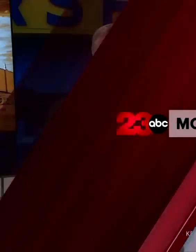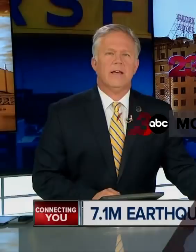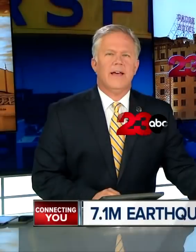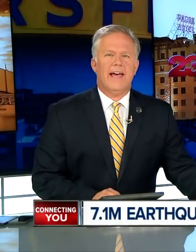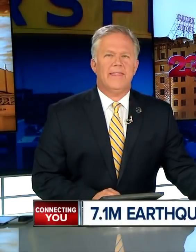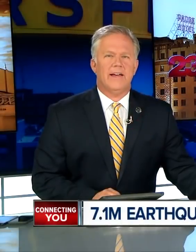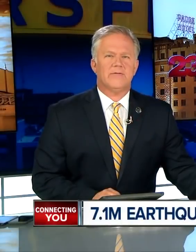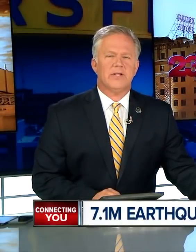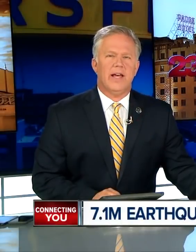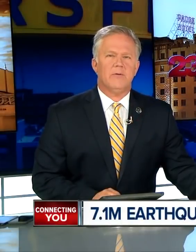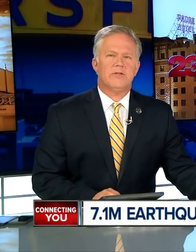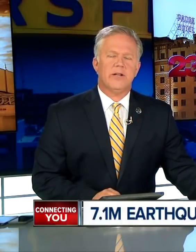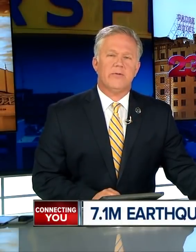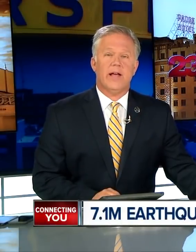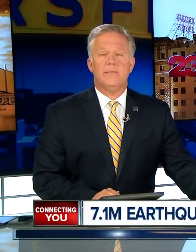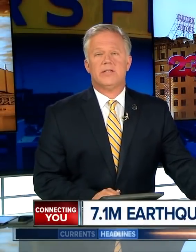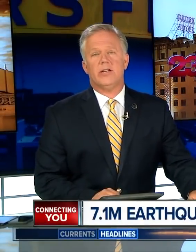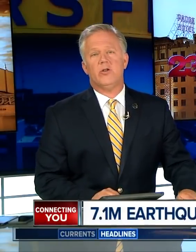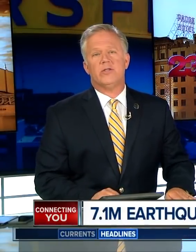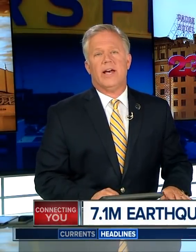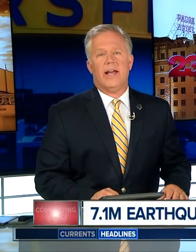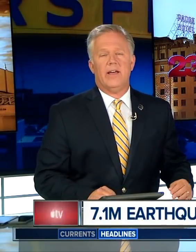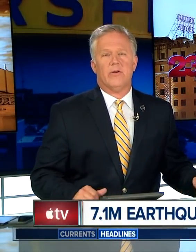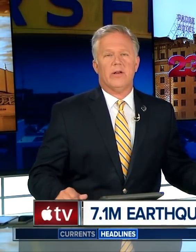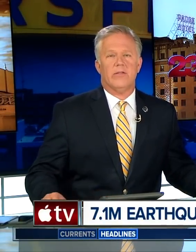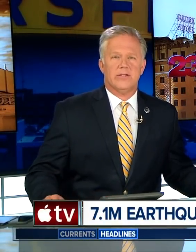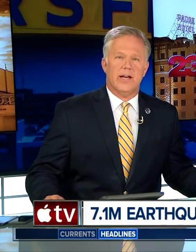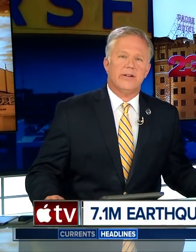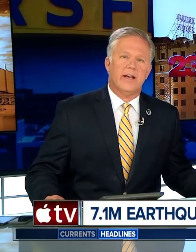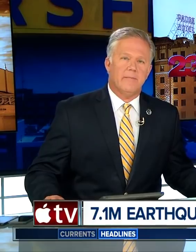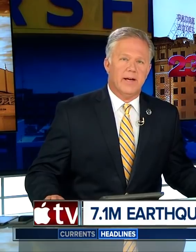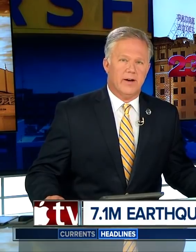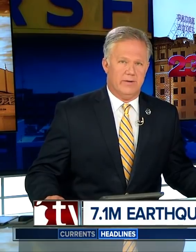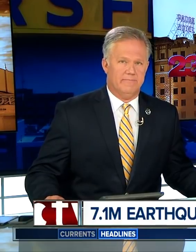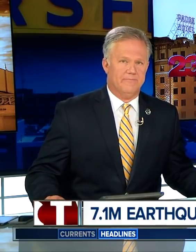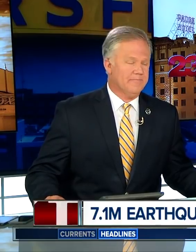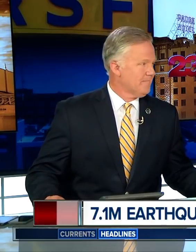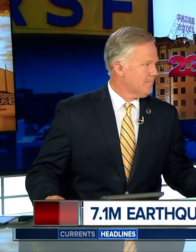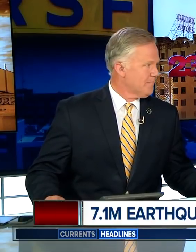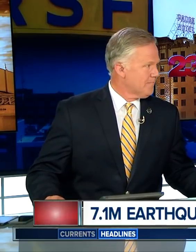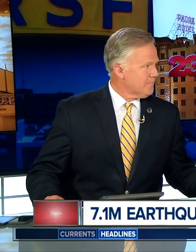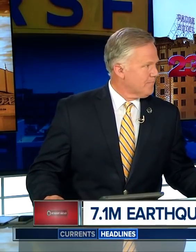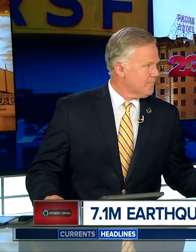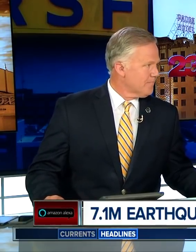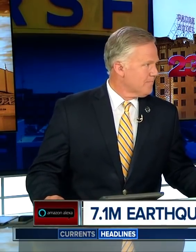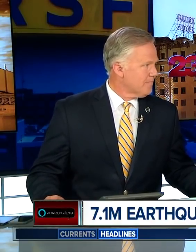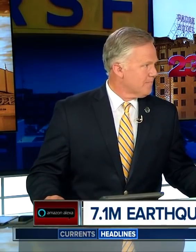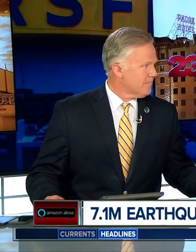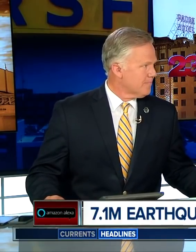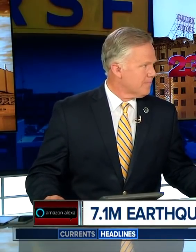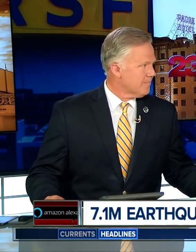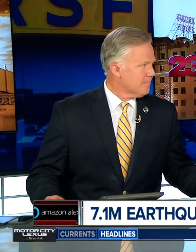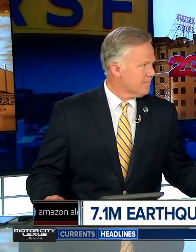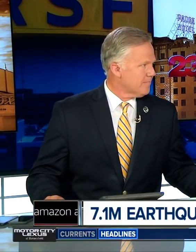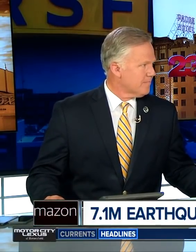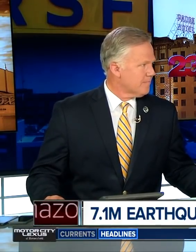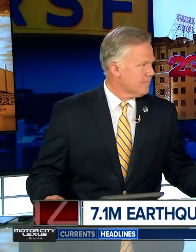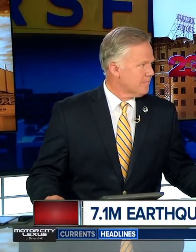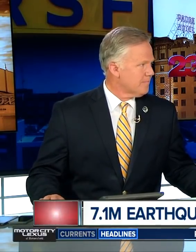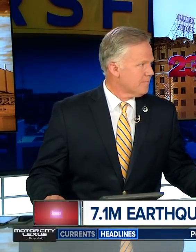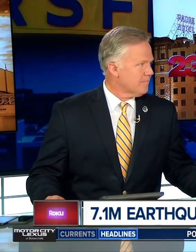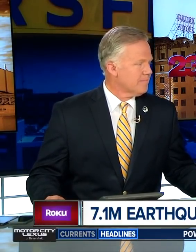starts now. And thanks for staying with 23 ABC News at 8:30 on this Saturday. I'm Mike Hart. We're continuing to follow that record-setting